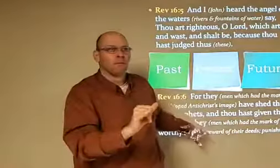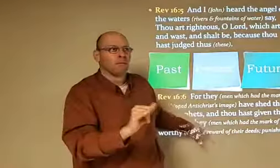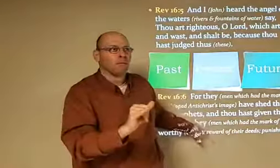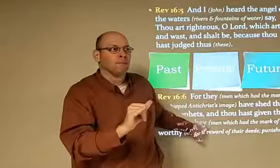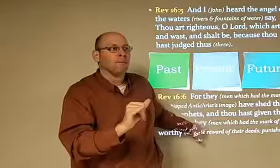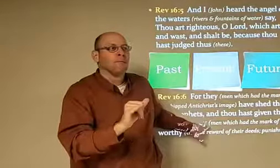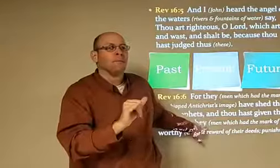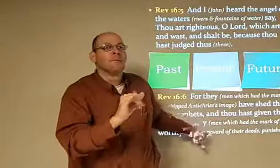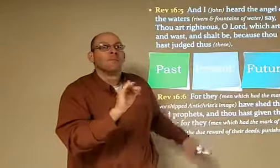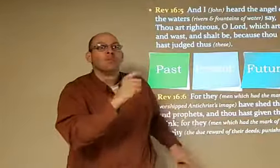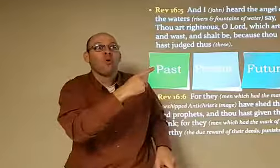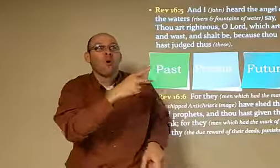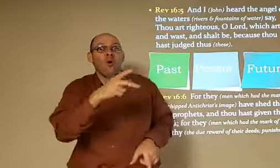Now give me the same vision here.